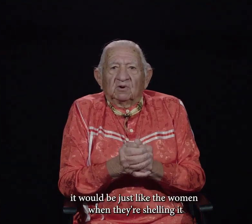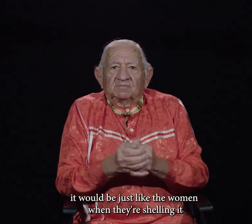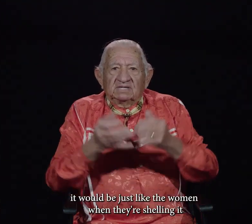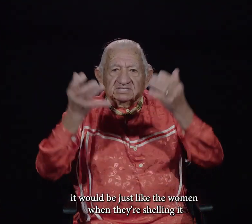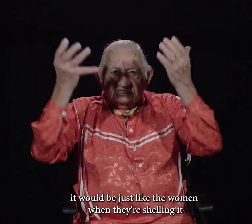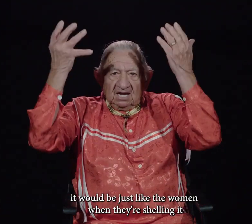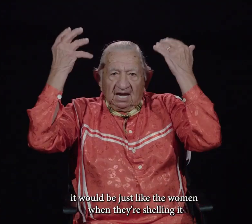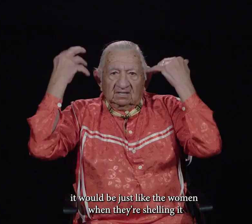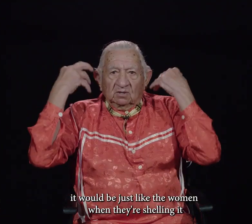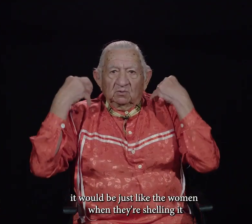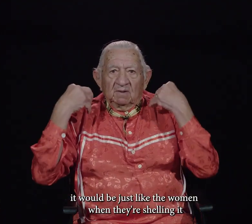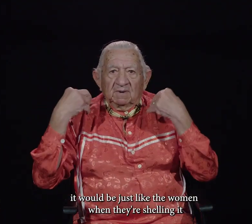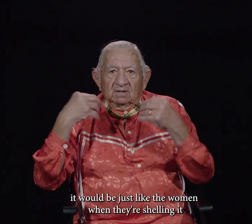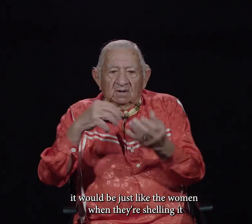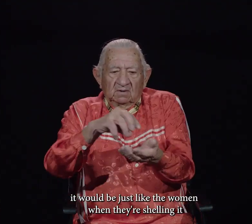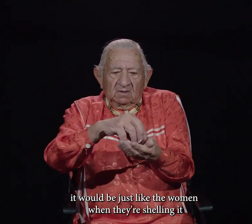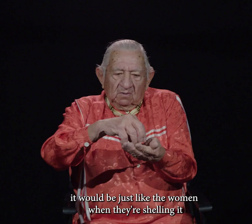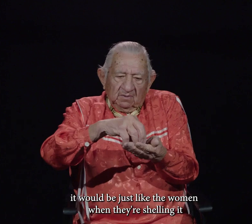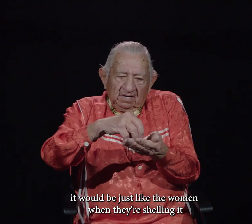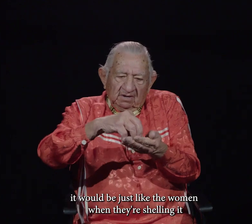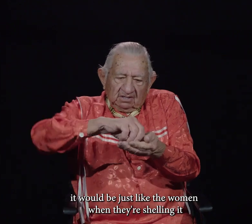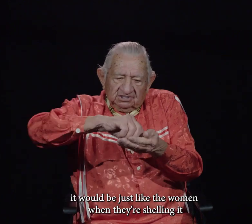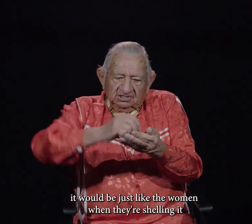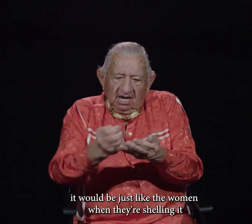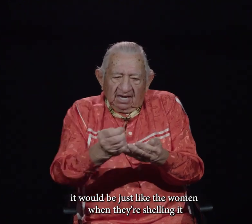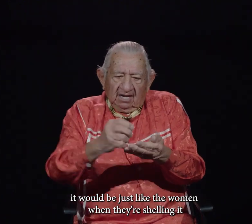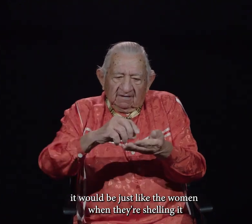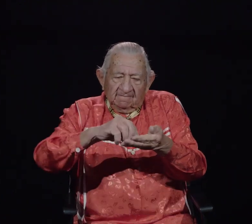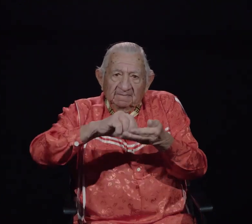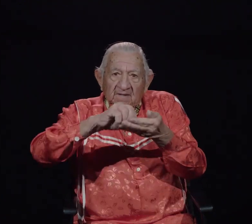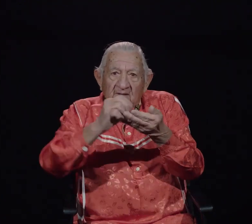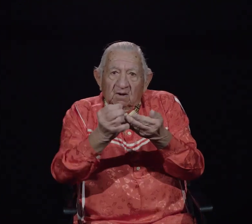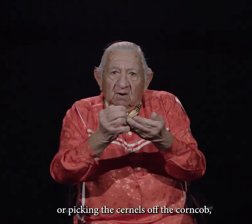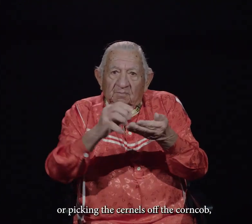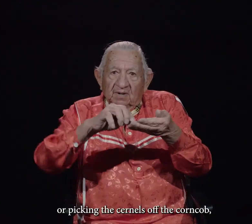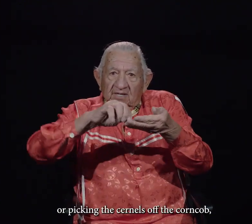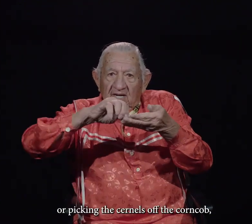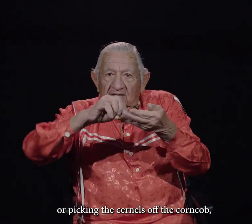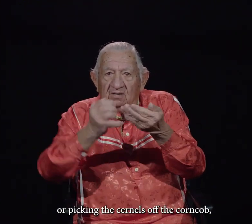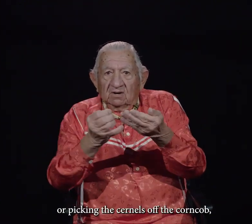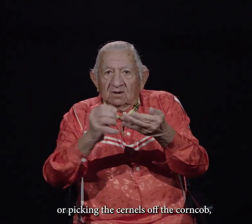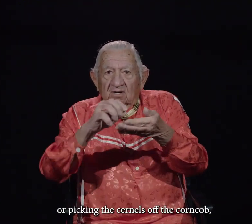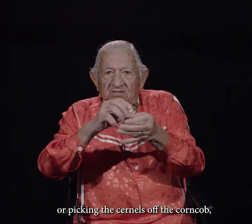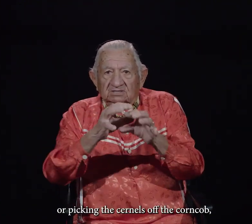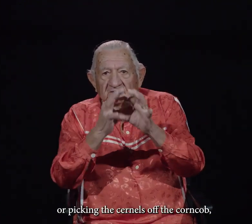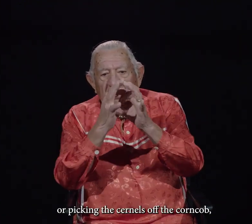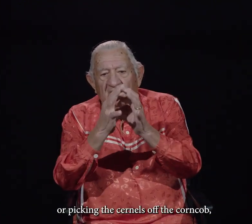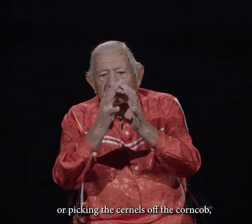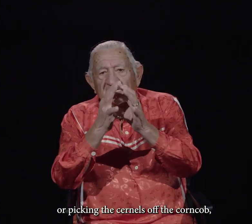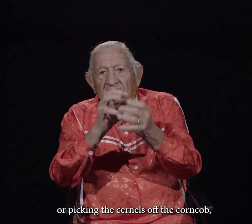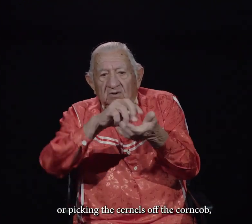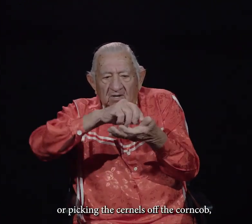be just like the women when they're shelling it or picking the kernels off in the corn